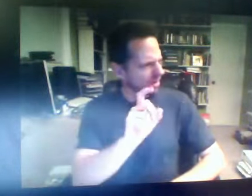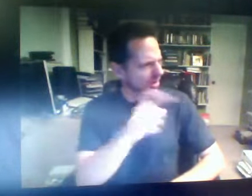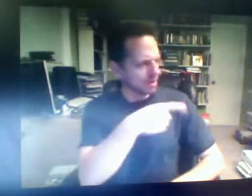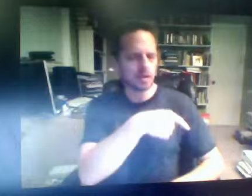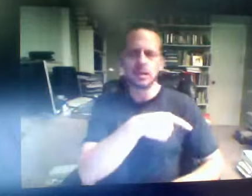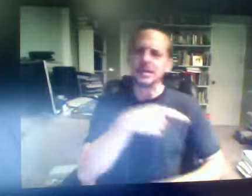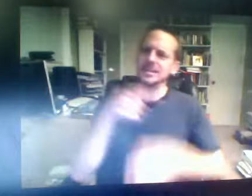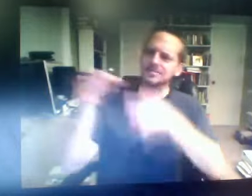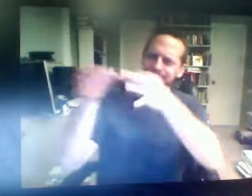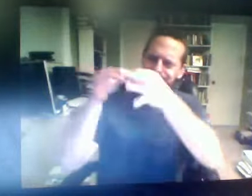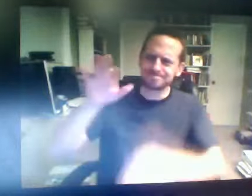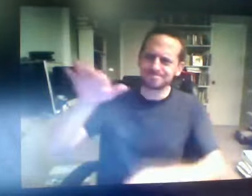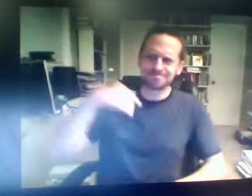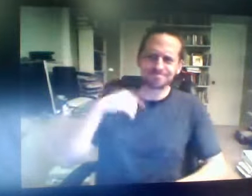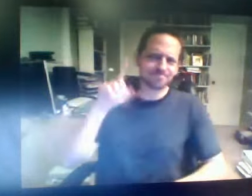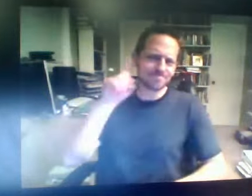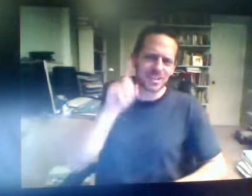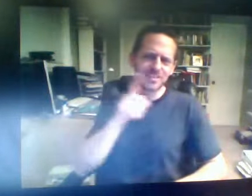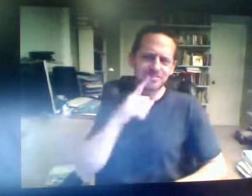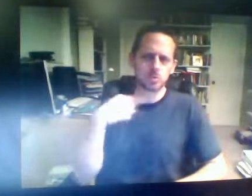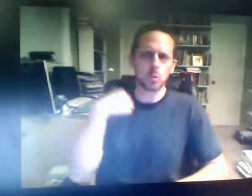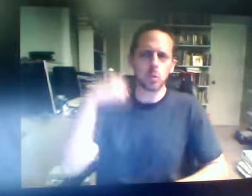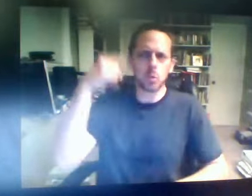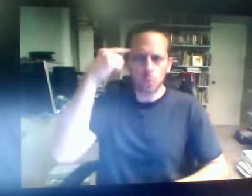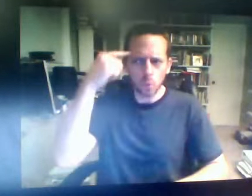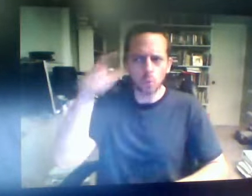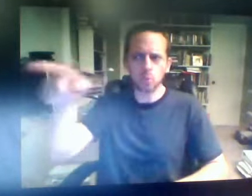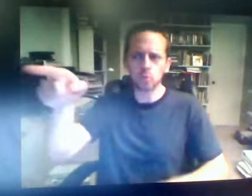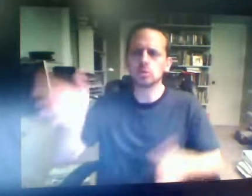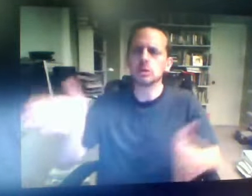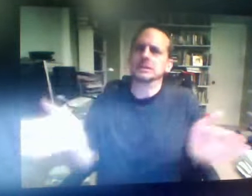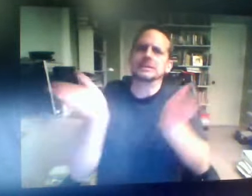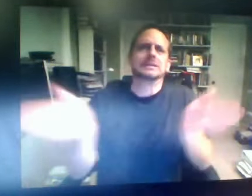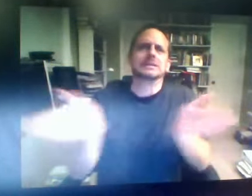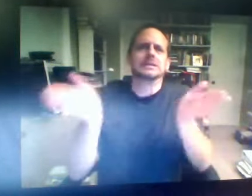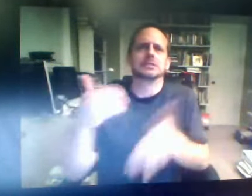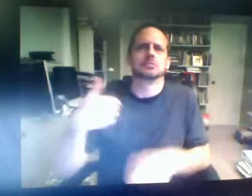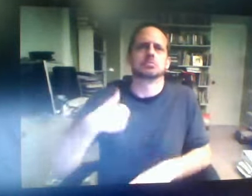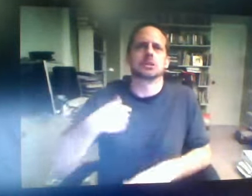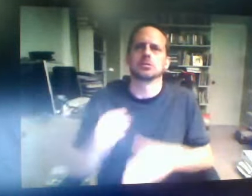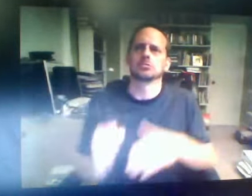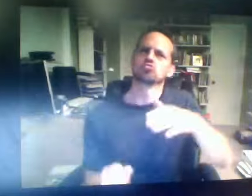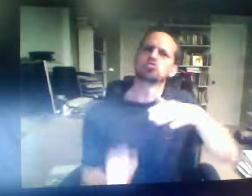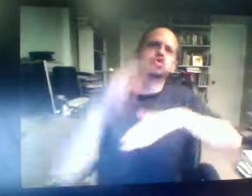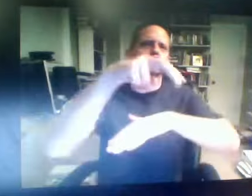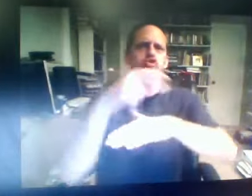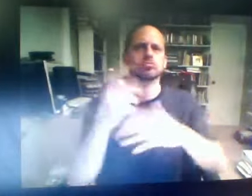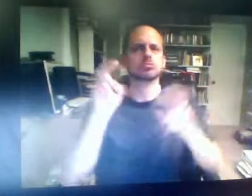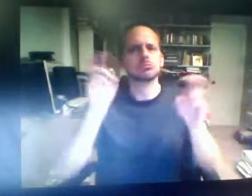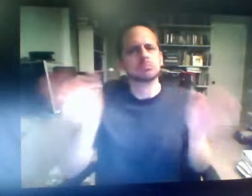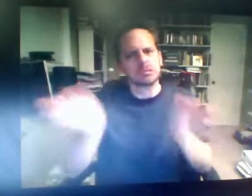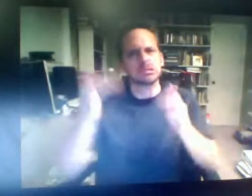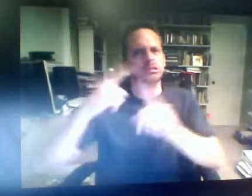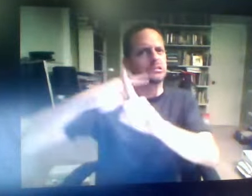He asked the group frogs, did you not hear me trying to complain? He's like, dude, we're deaf. We thought you were encouraging us to jump up out of the hole.